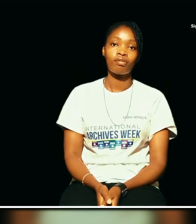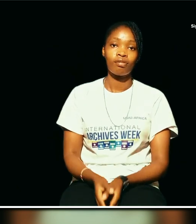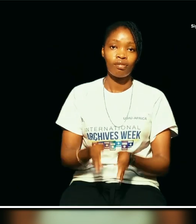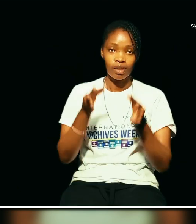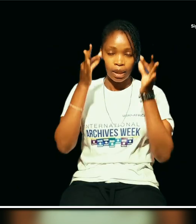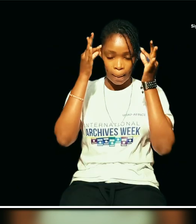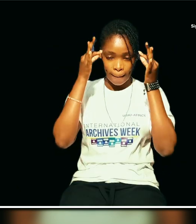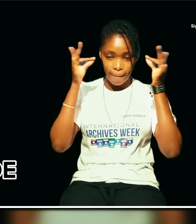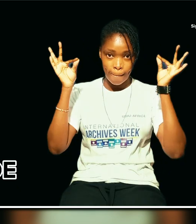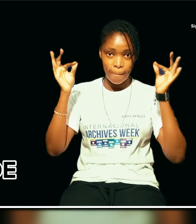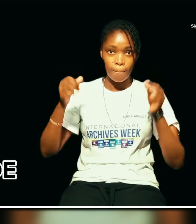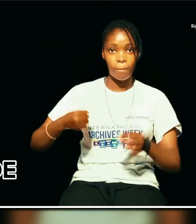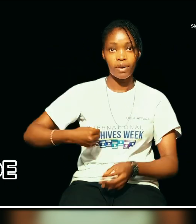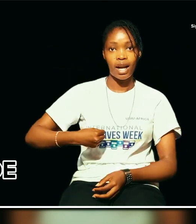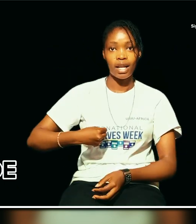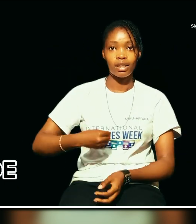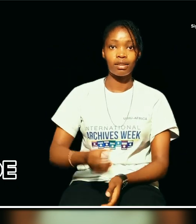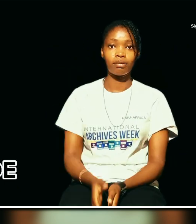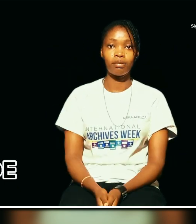bride,